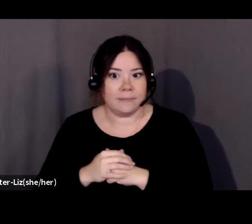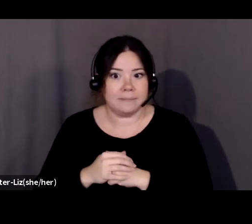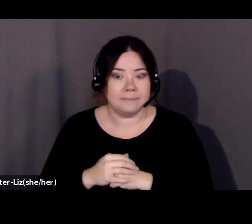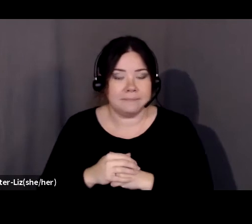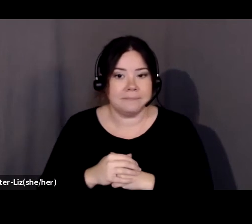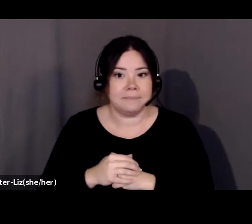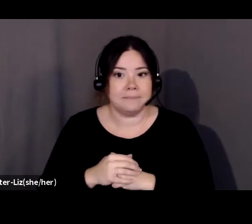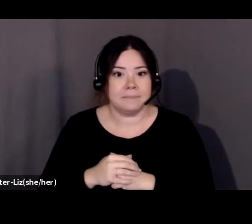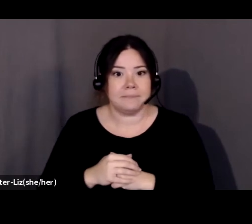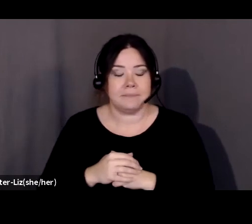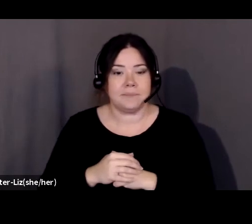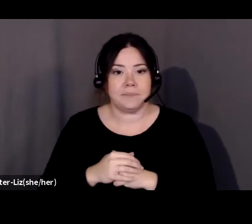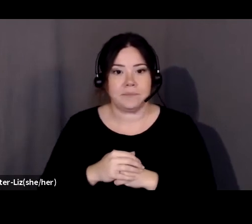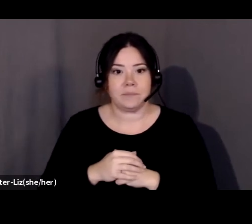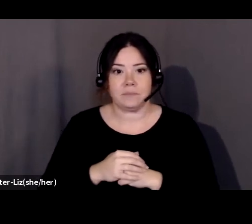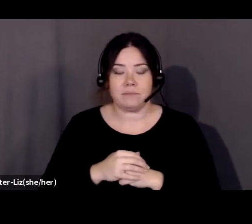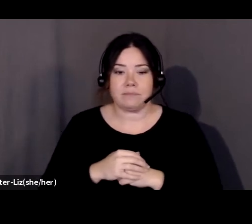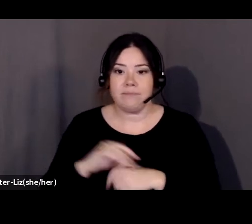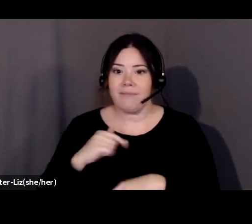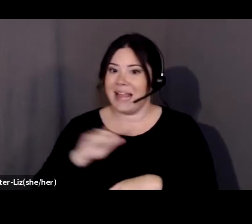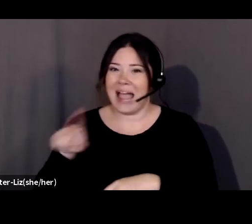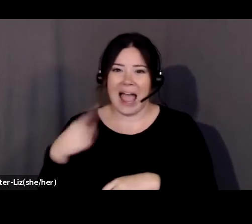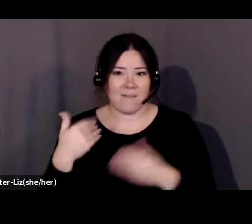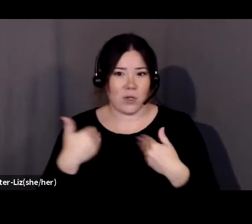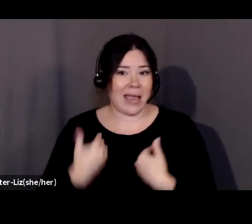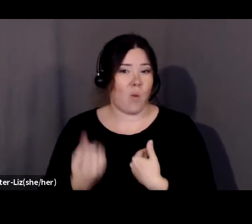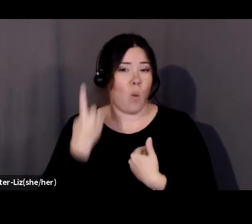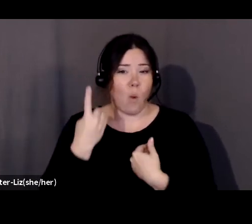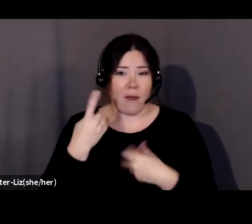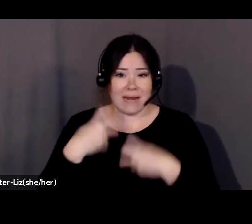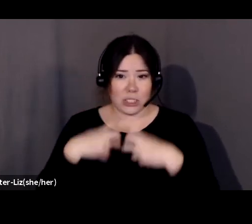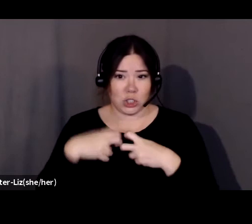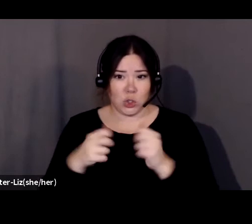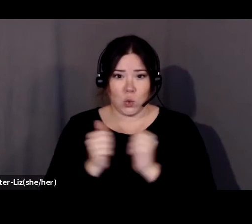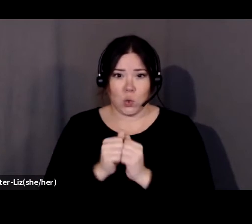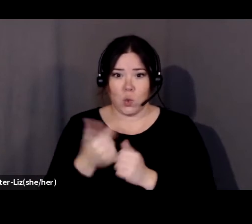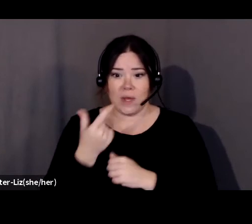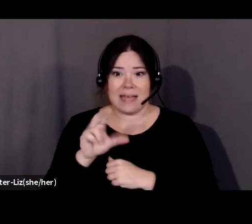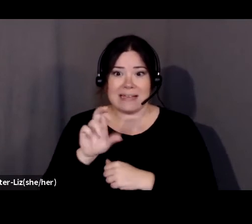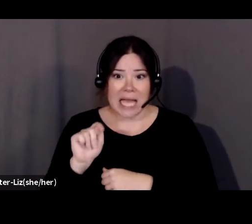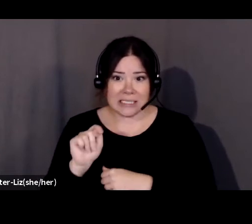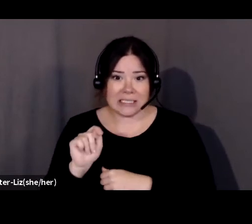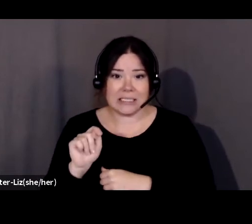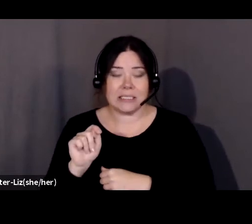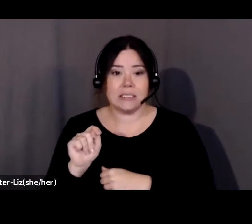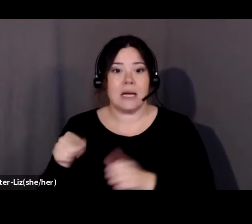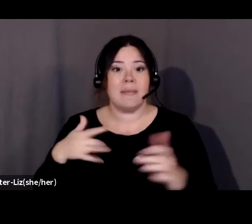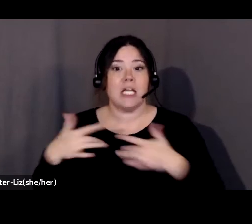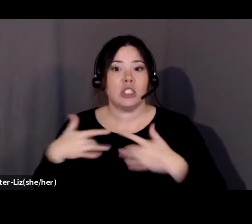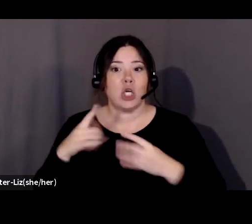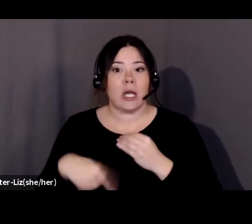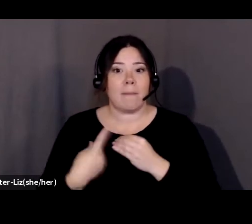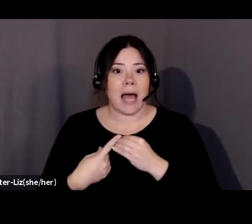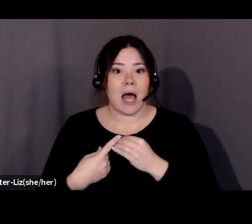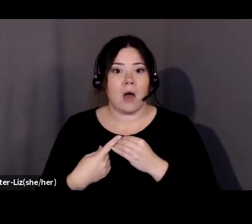And I have only had one issue with a guest being concerned about how the episode